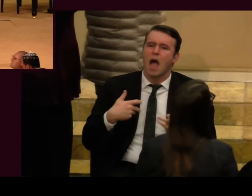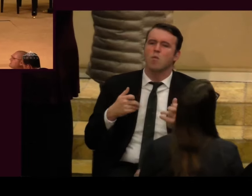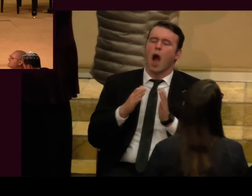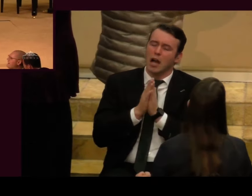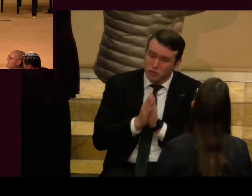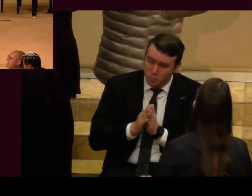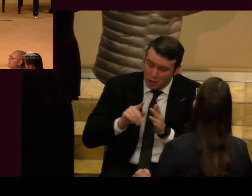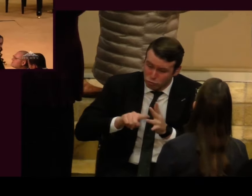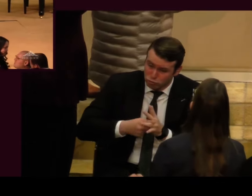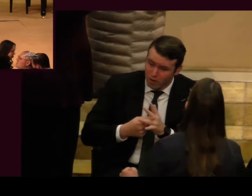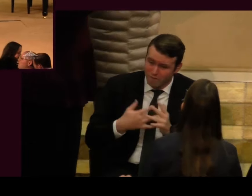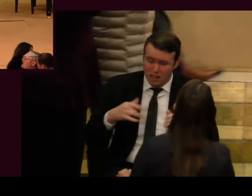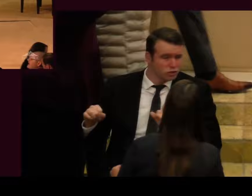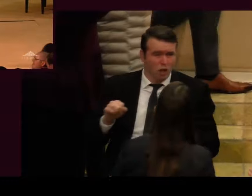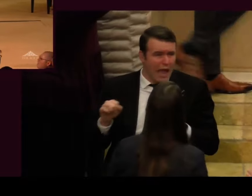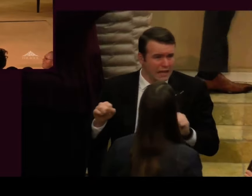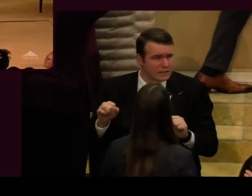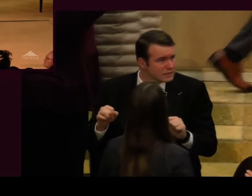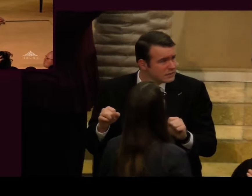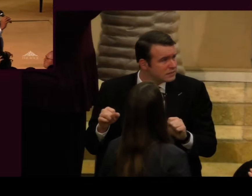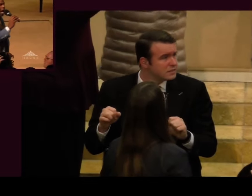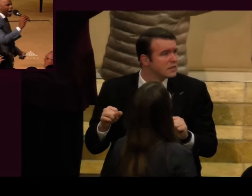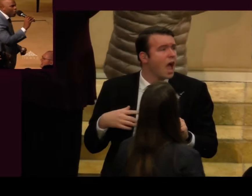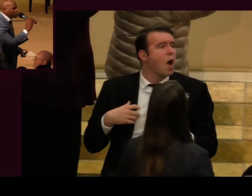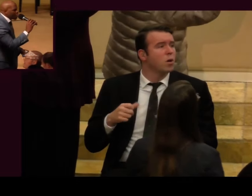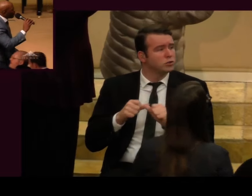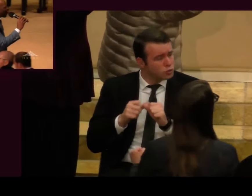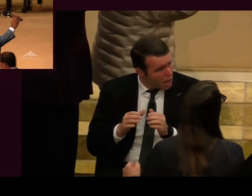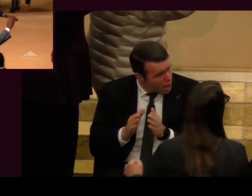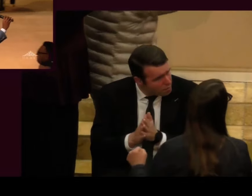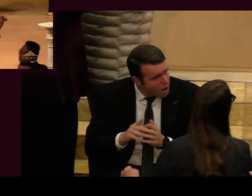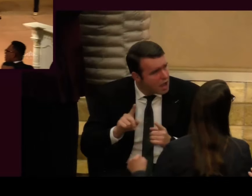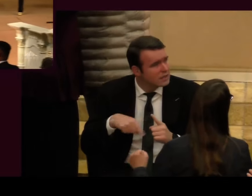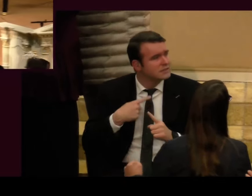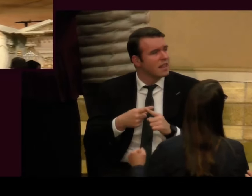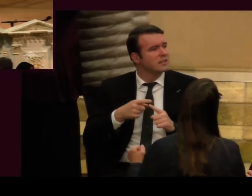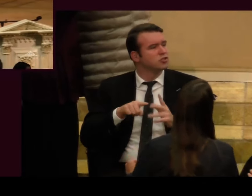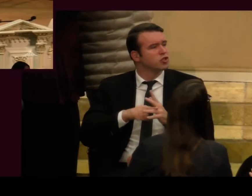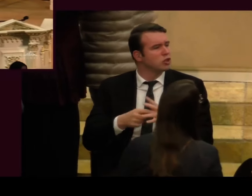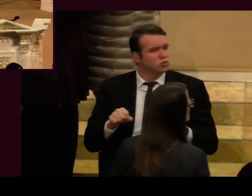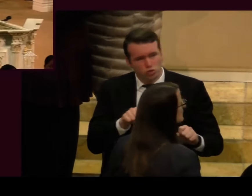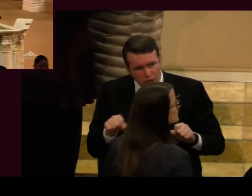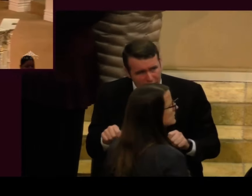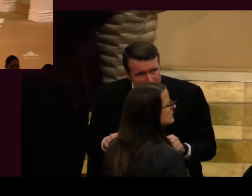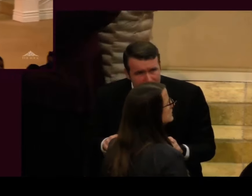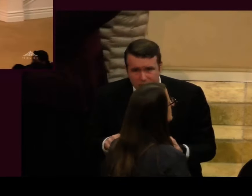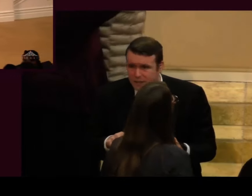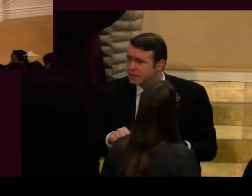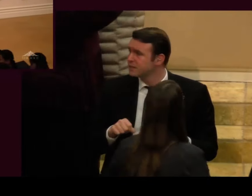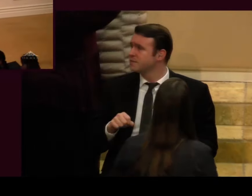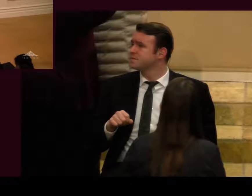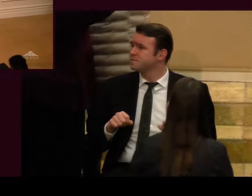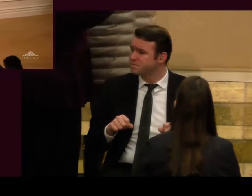I want you to pray till it begins to shake. I want you to pray till it begins to shake.